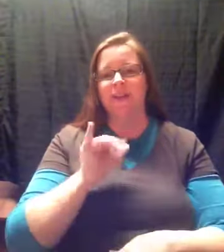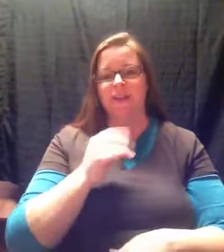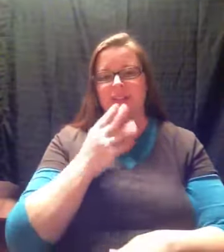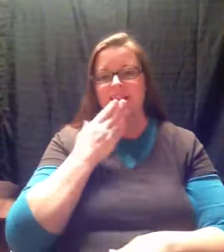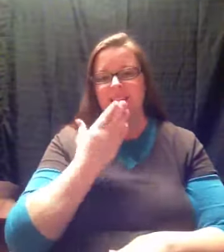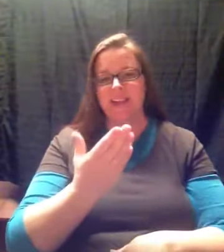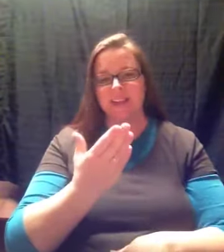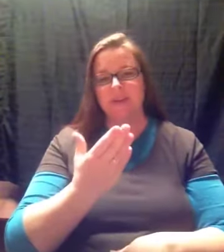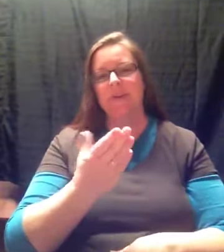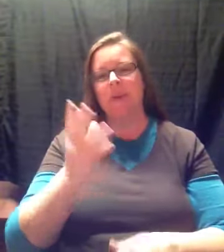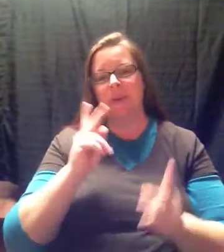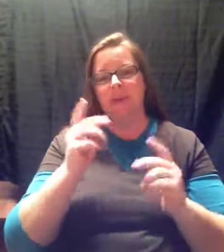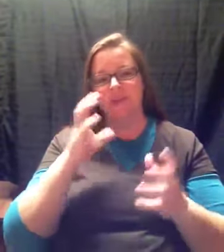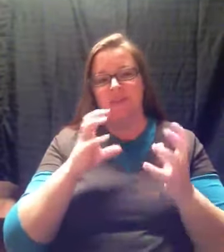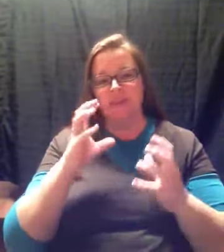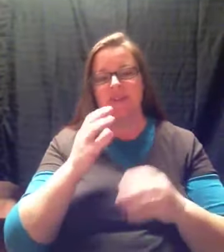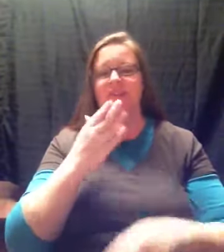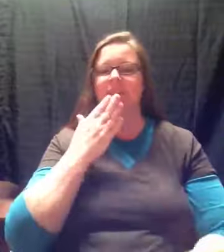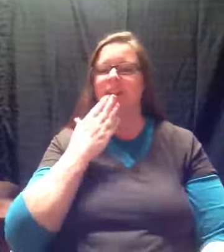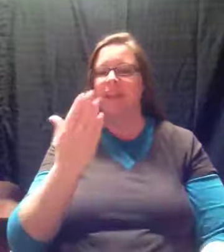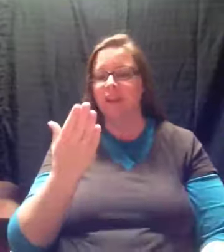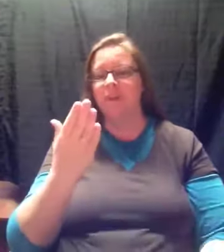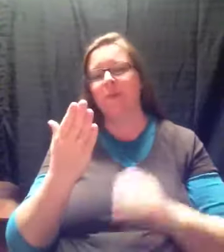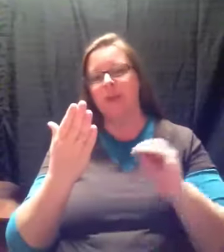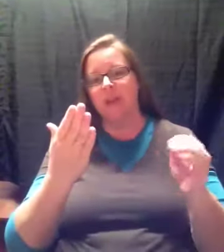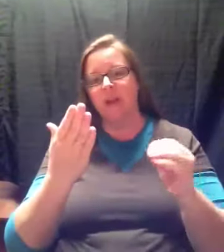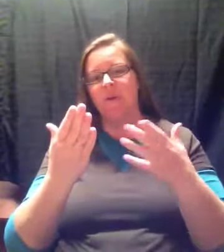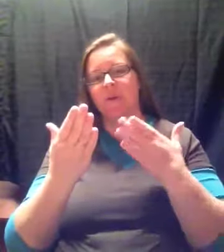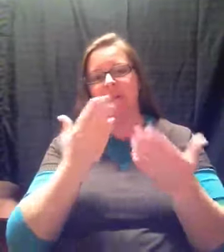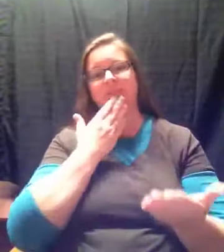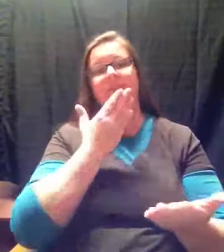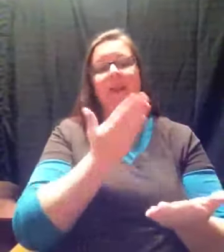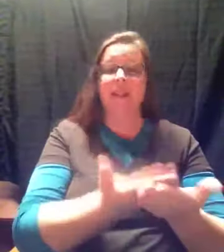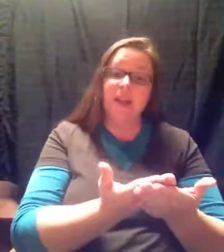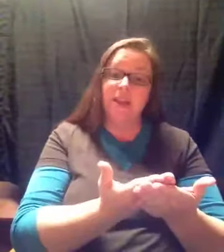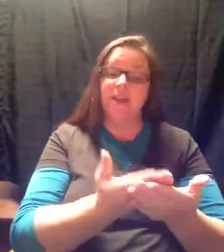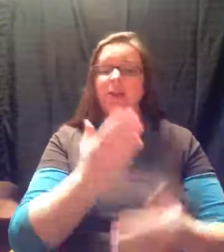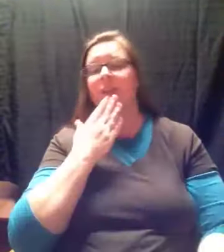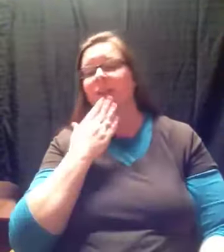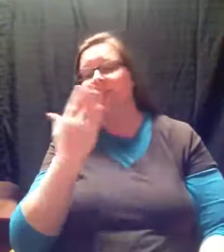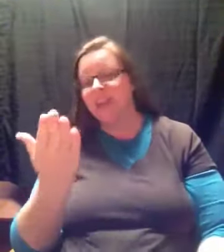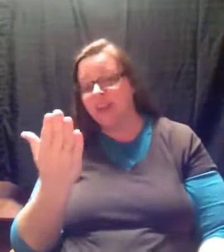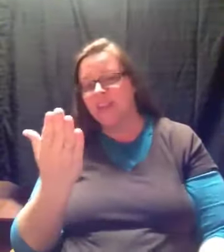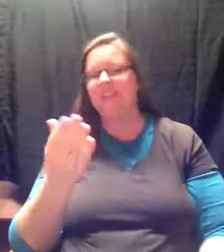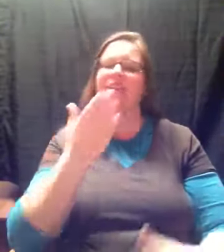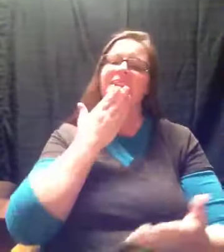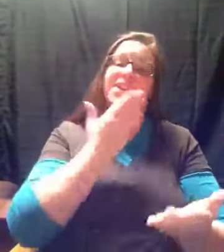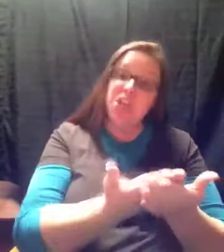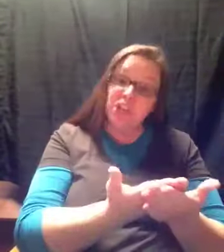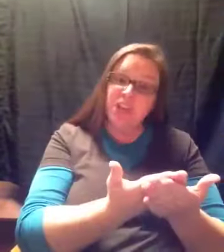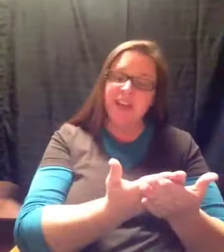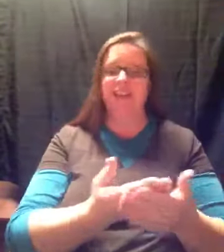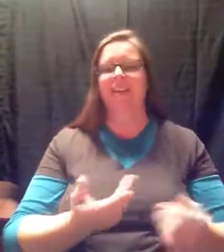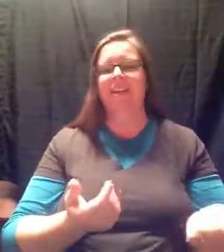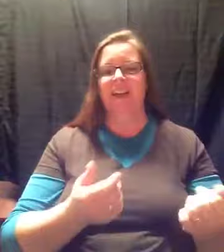looks like thank you. People get confused. Thank you with no. Thank you. Thank you. Good. It